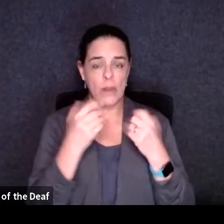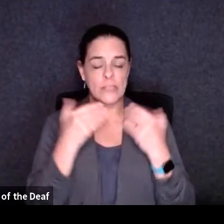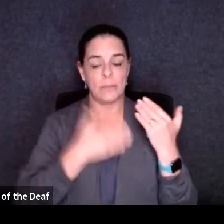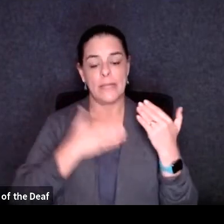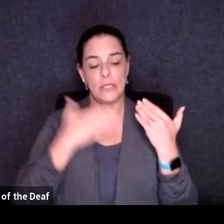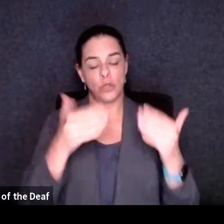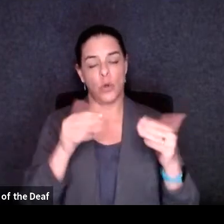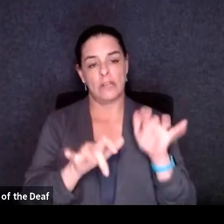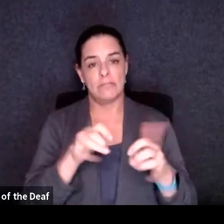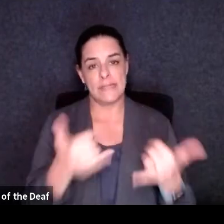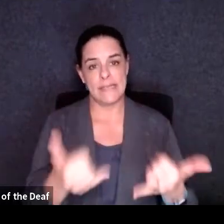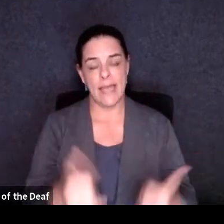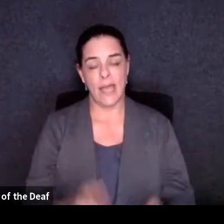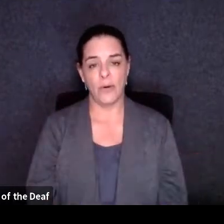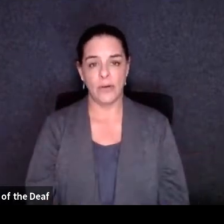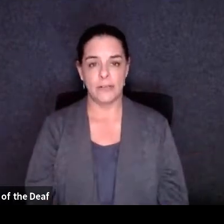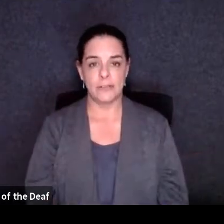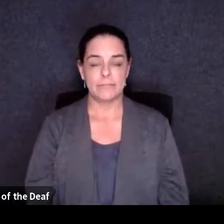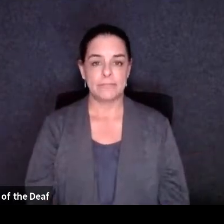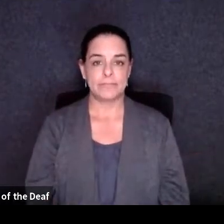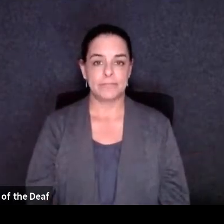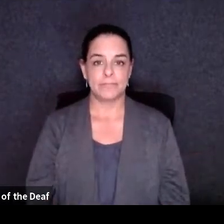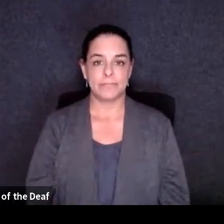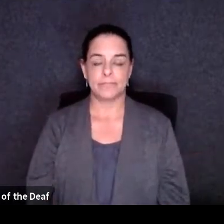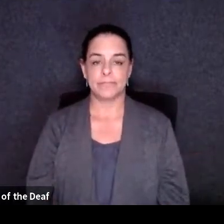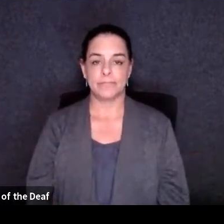ahead and submit them now.